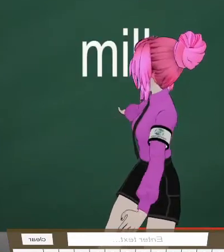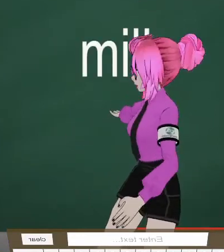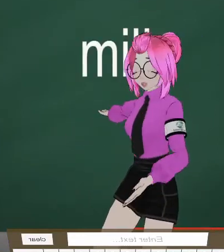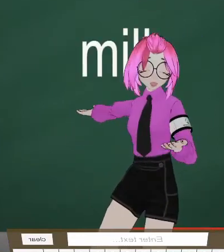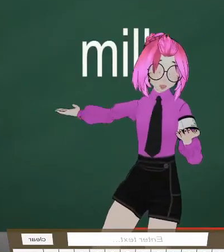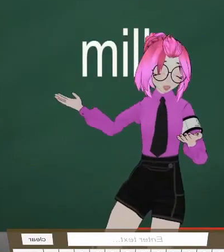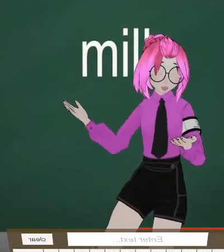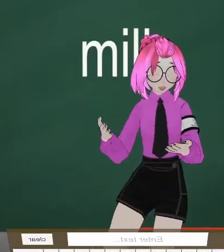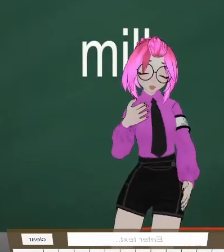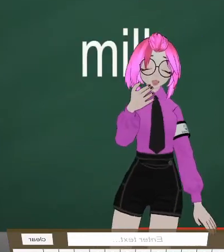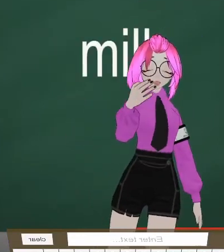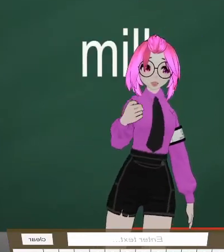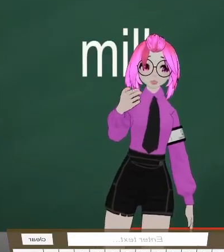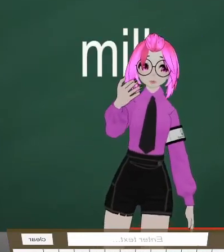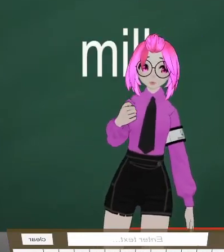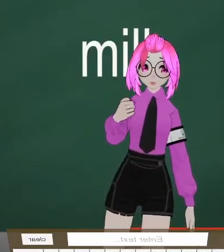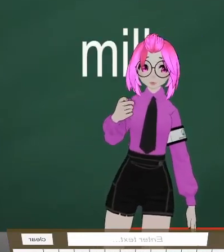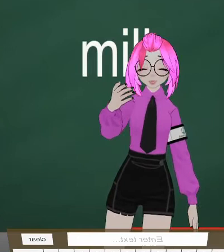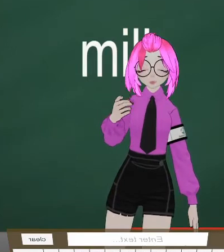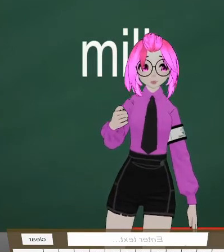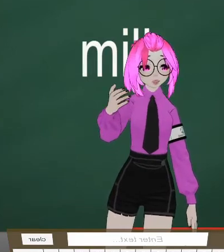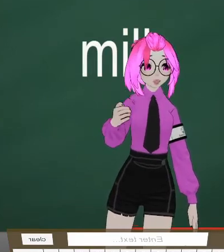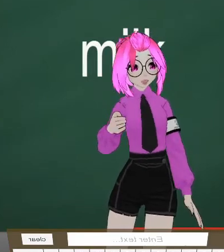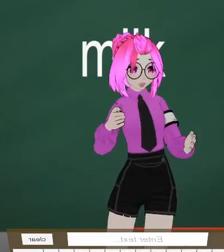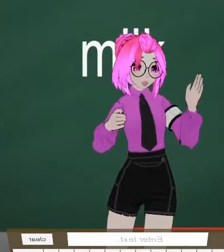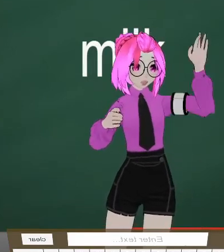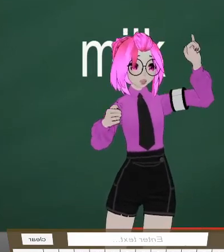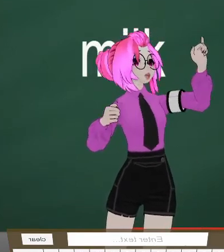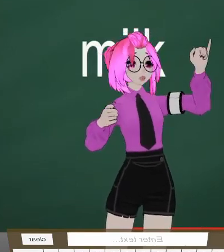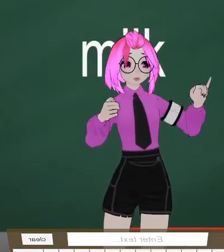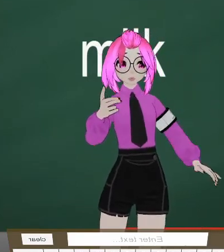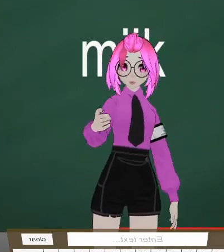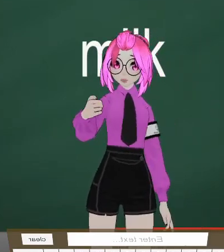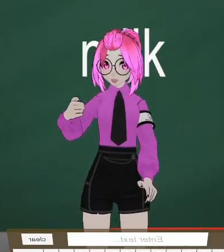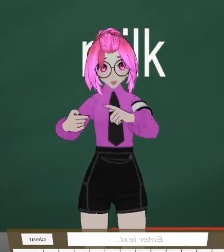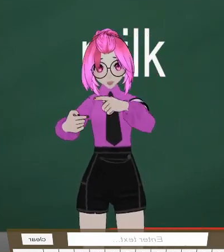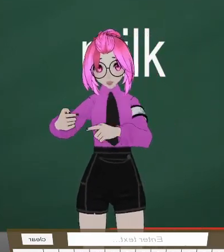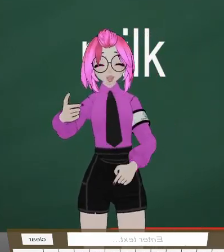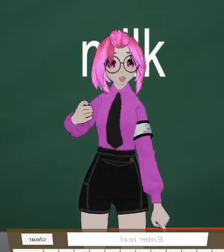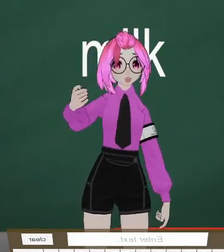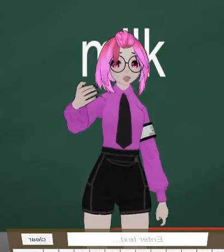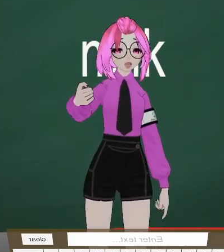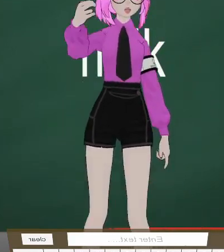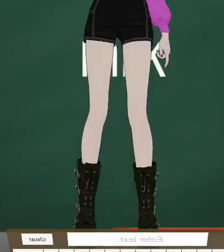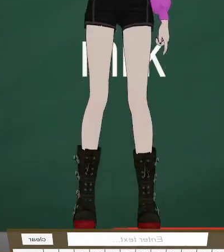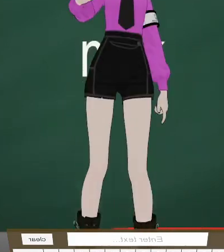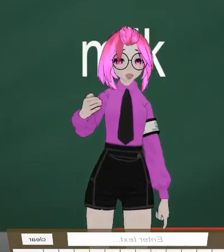milk you gotta have milk with cookies looks like you're just milking a cow there's the udder of the cow you're squeezing the